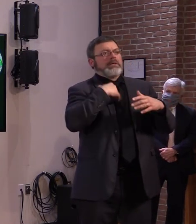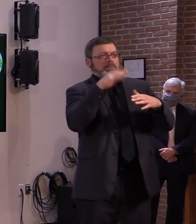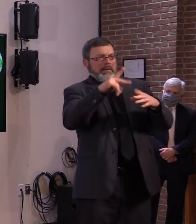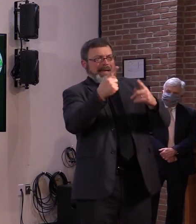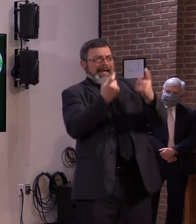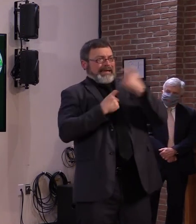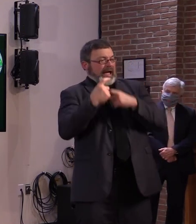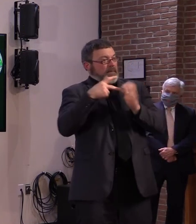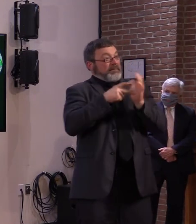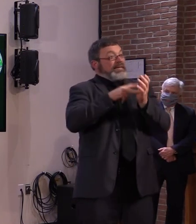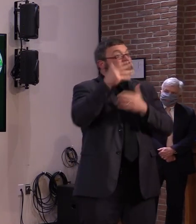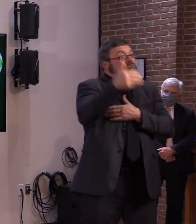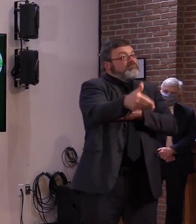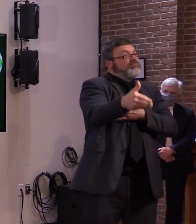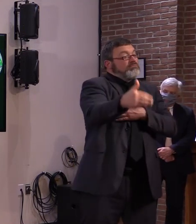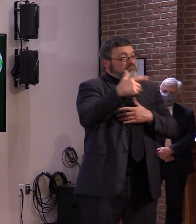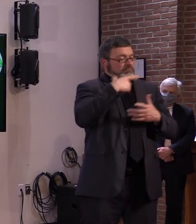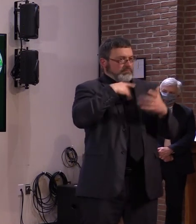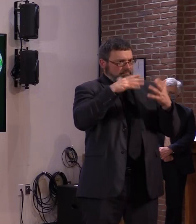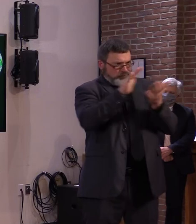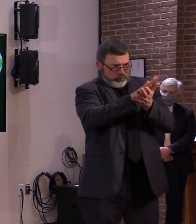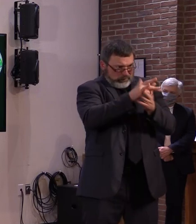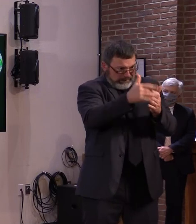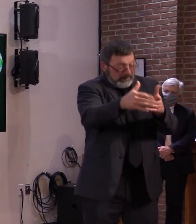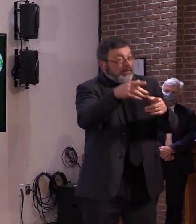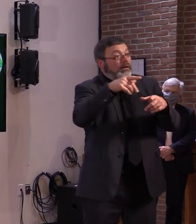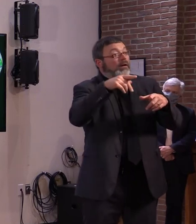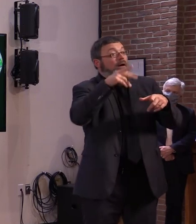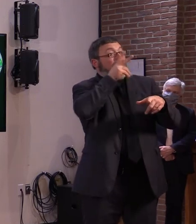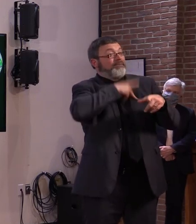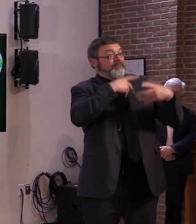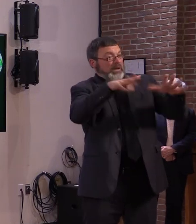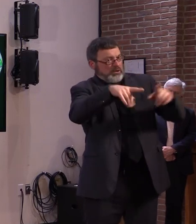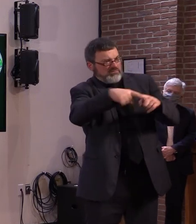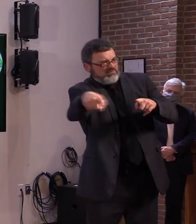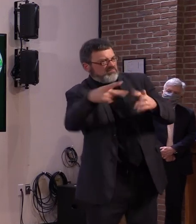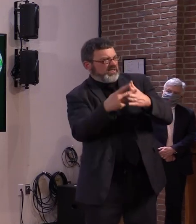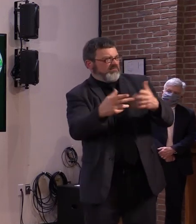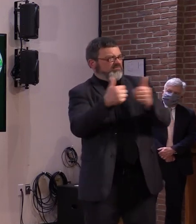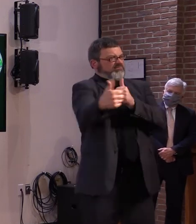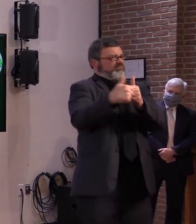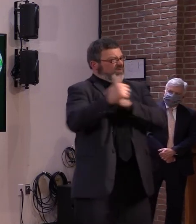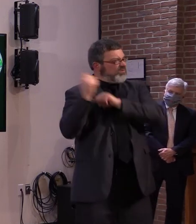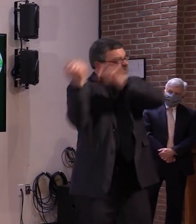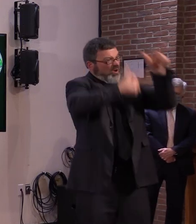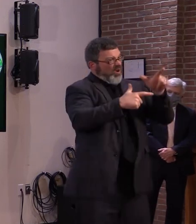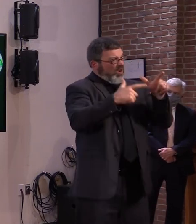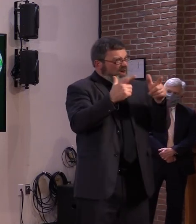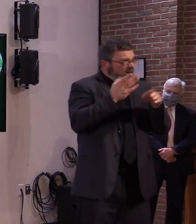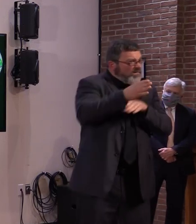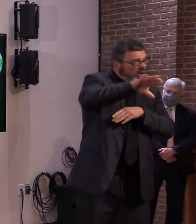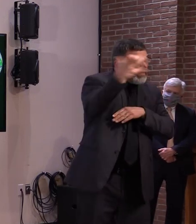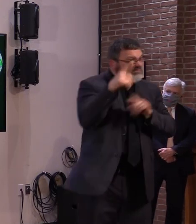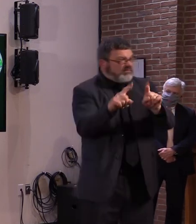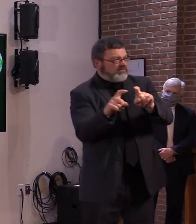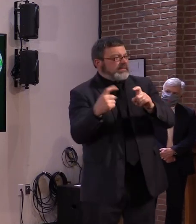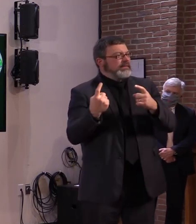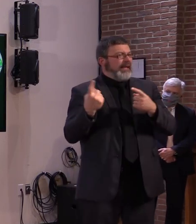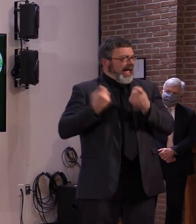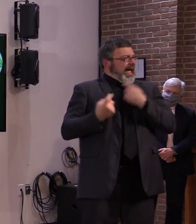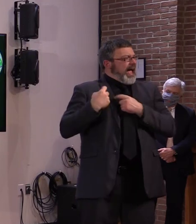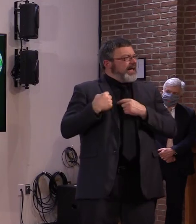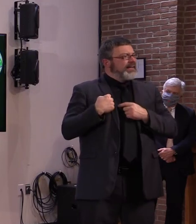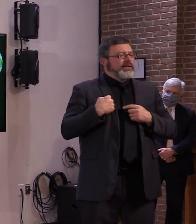simply, I feel that taking such action would not be in the best interest of our students. Our conditions for the virus